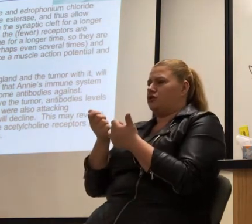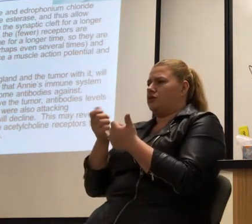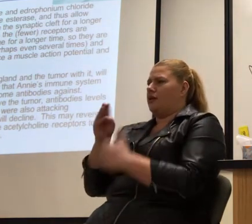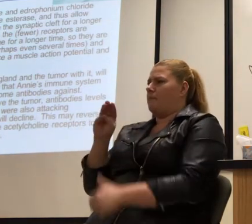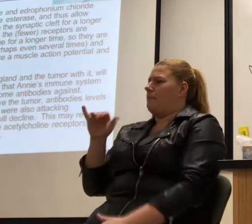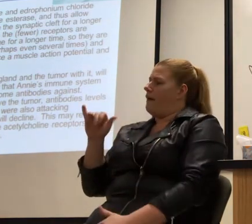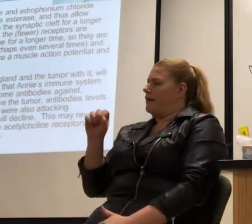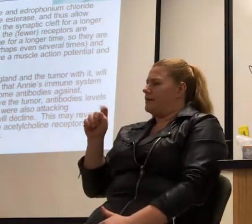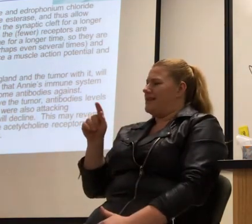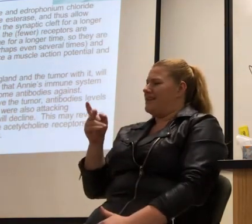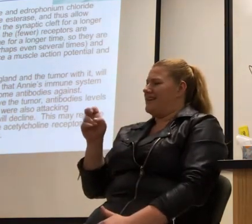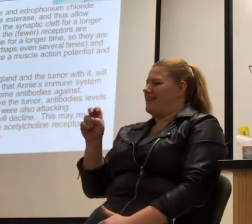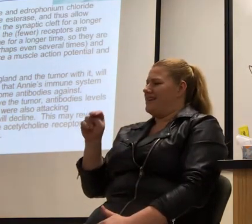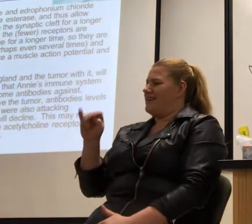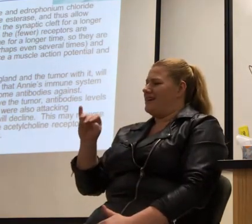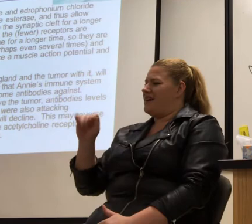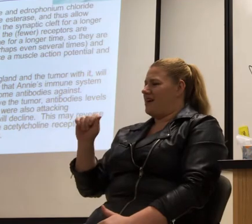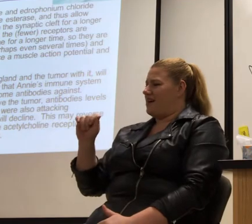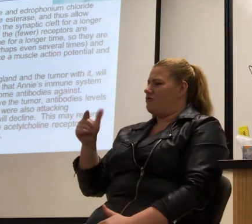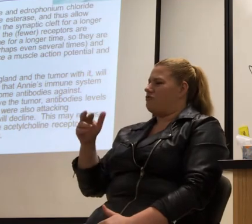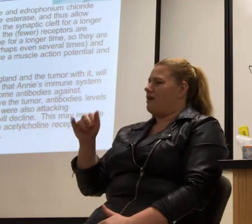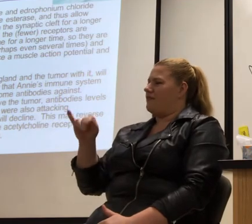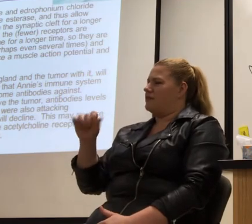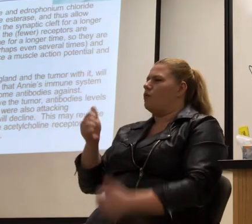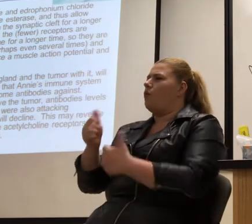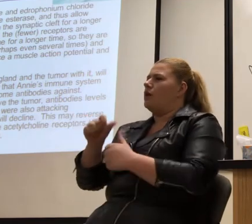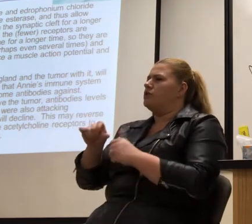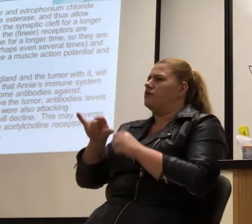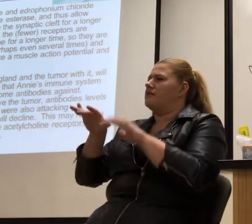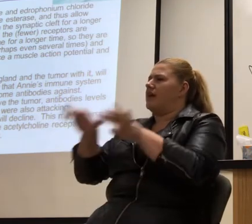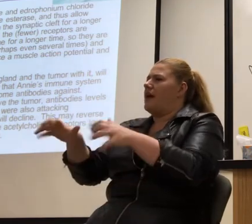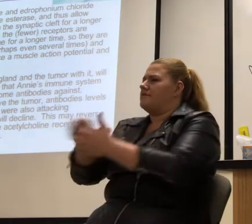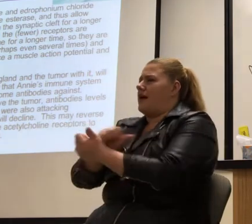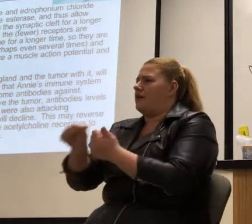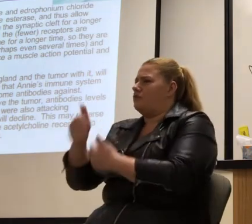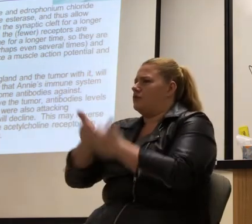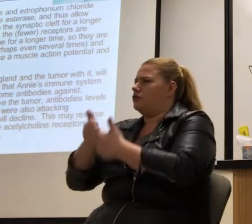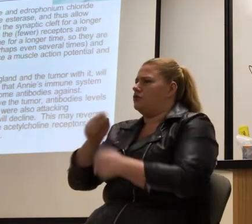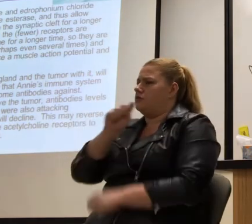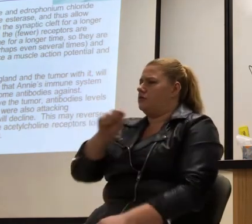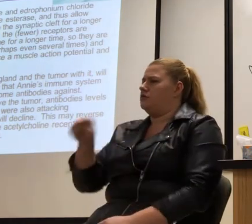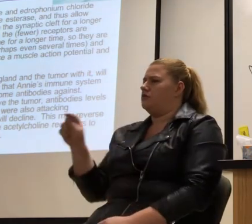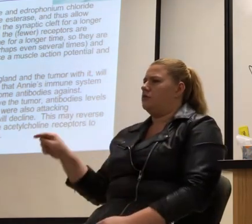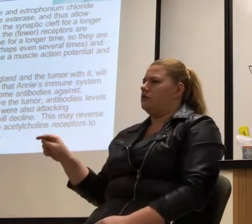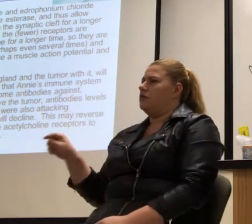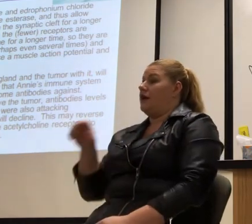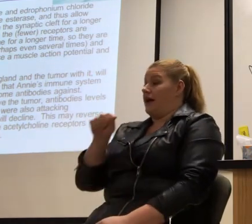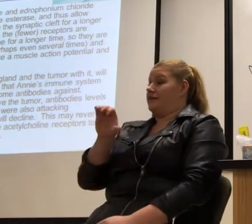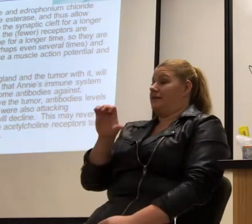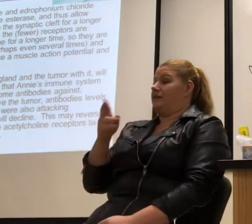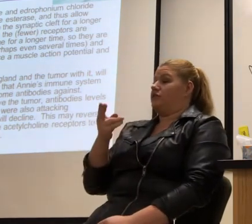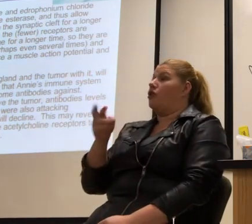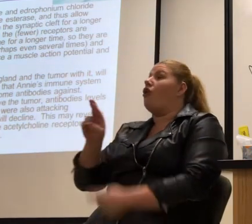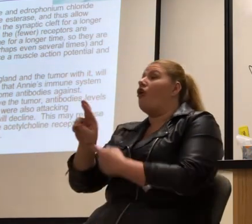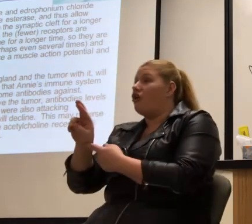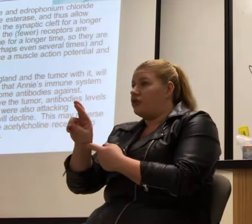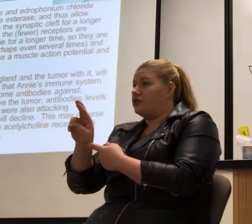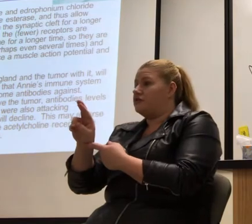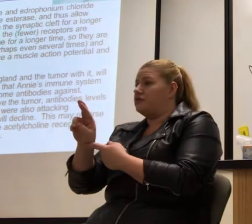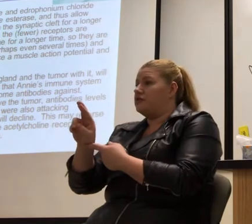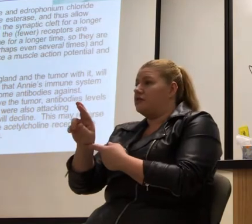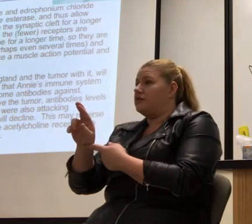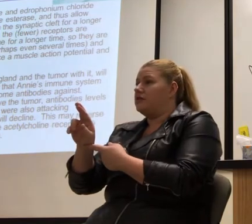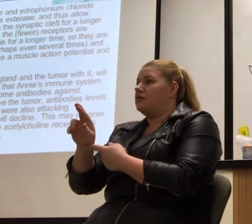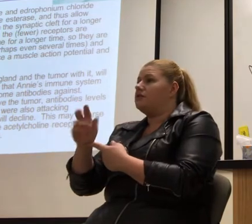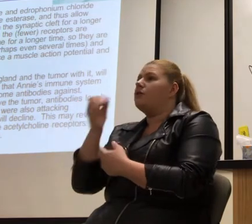myasthenia gravis, what does it attack? What does it decimate? The ACHR. So imagine you have less of